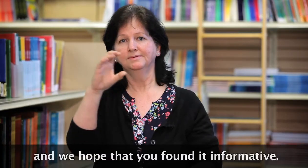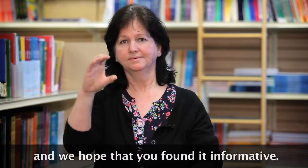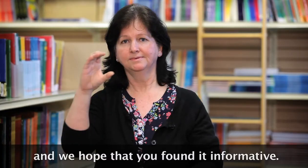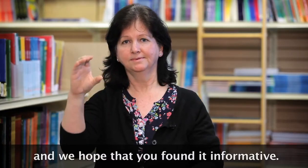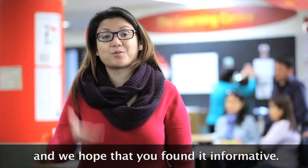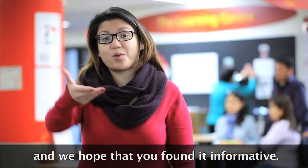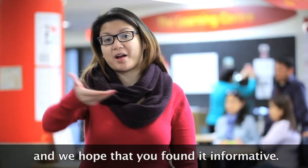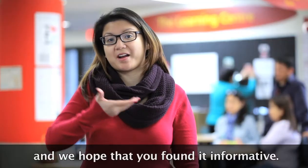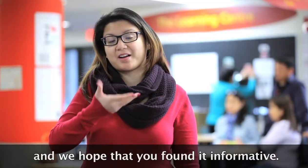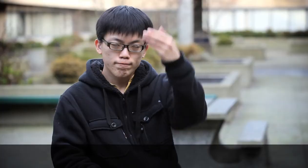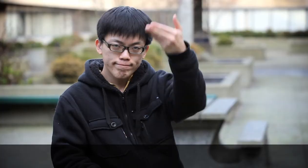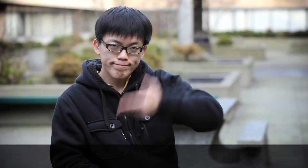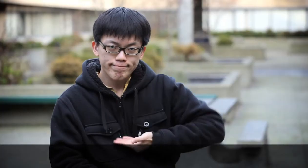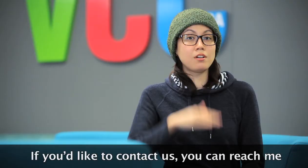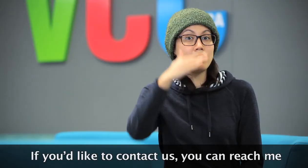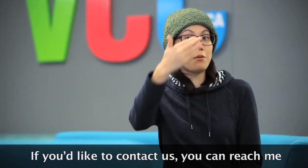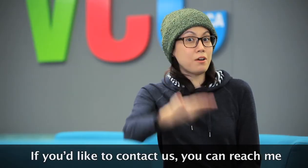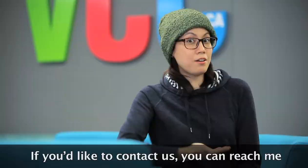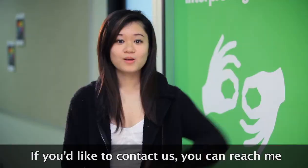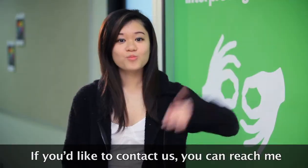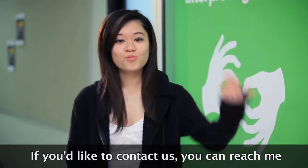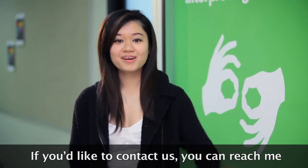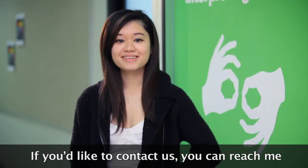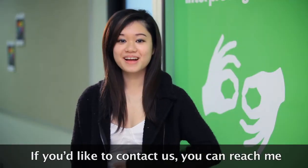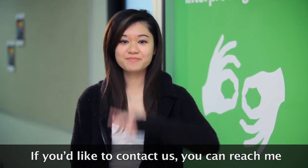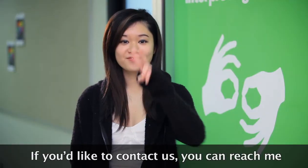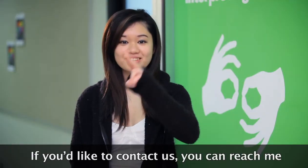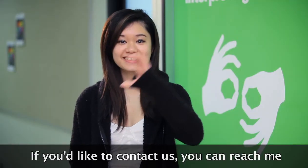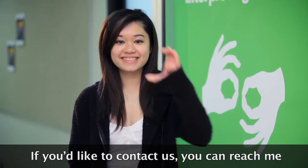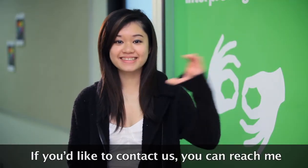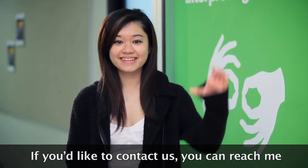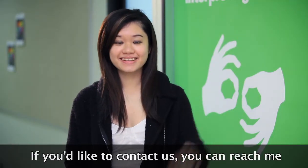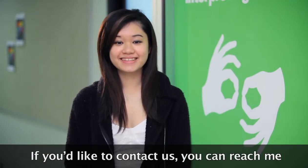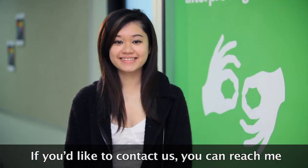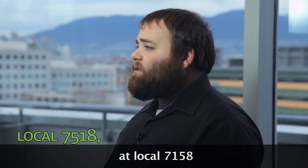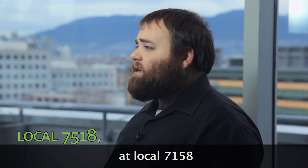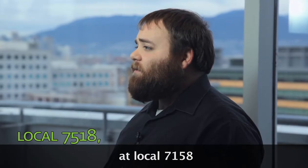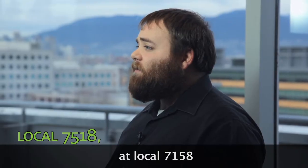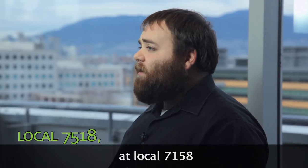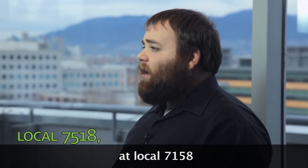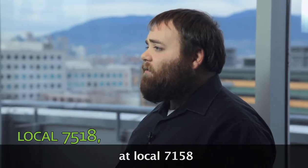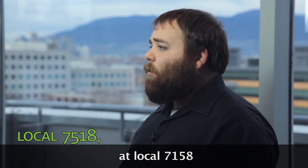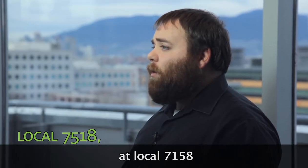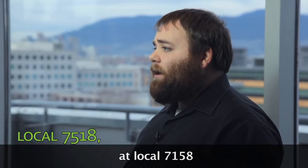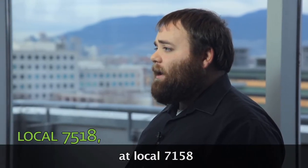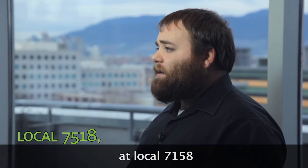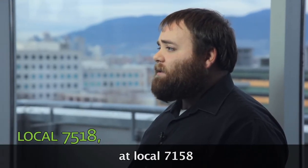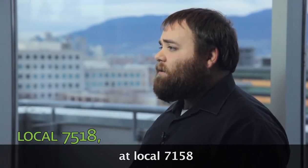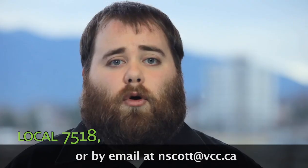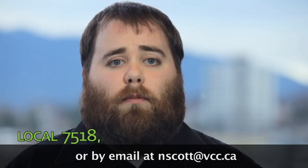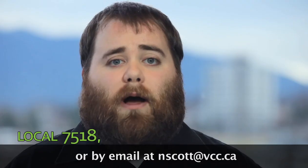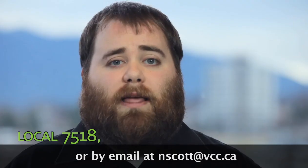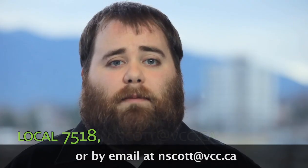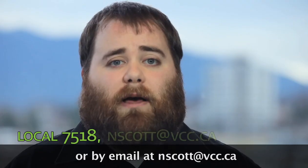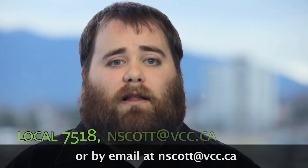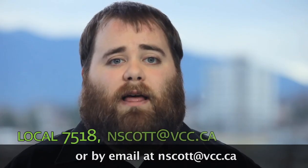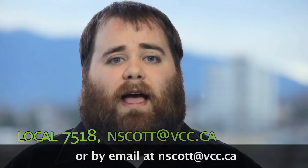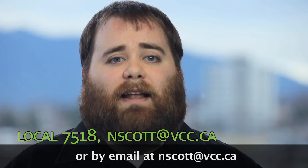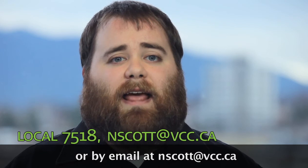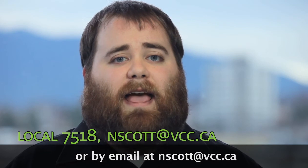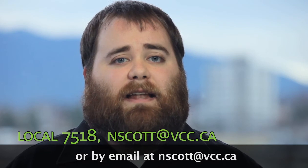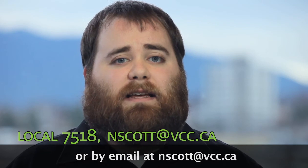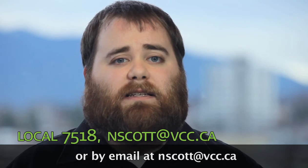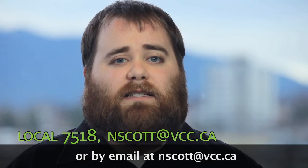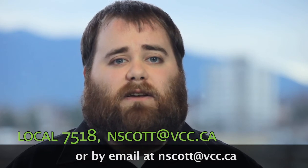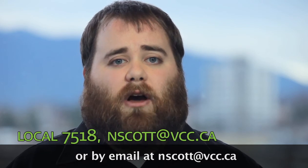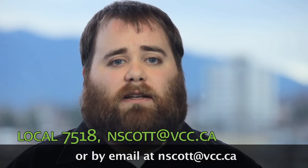that you found it informative. If you'd like to contact us, you can reach me at local 7518 or by email